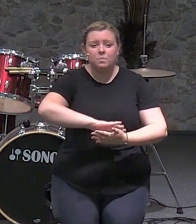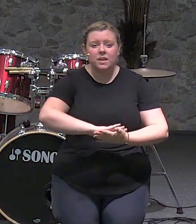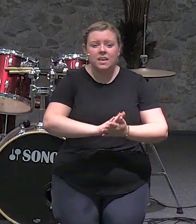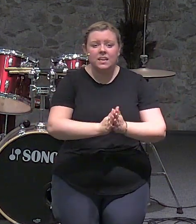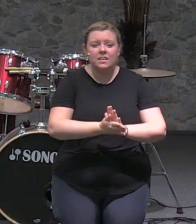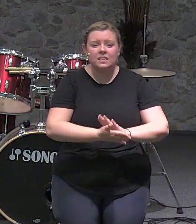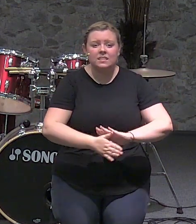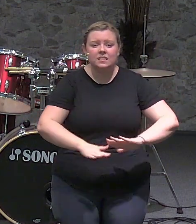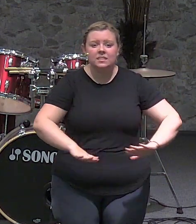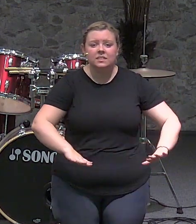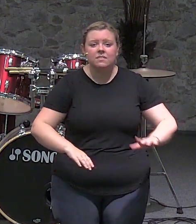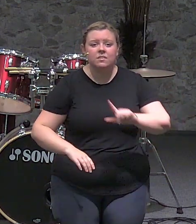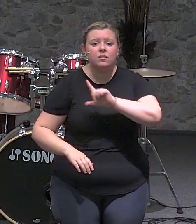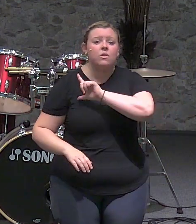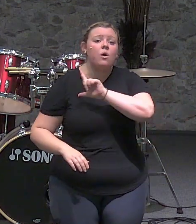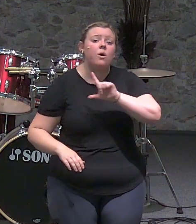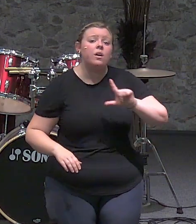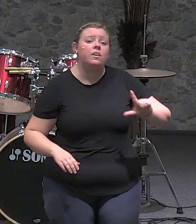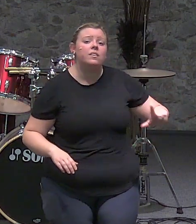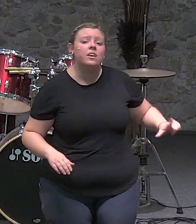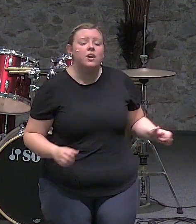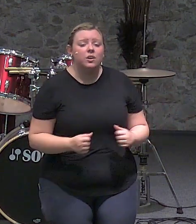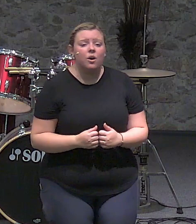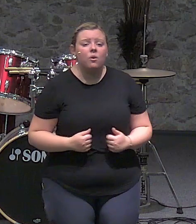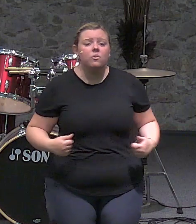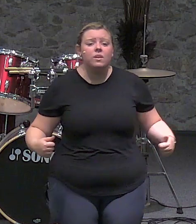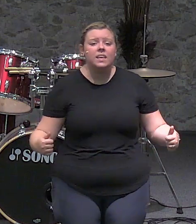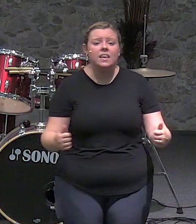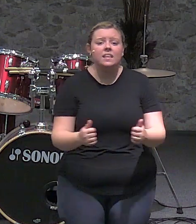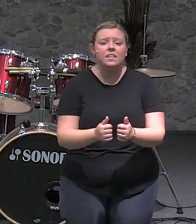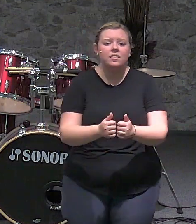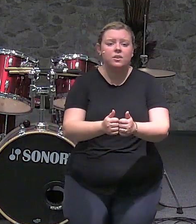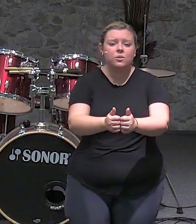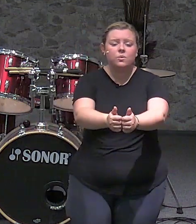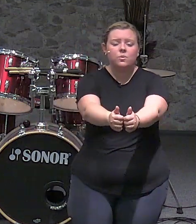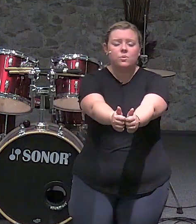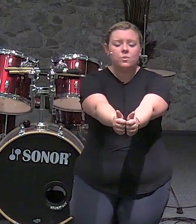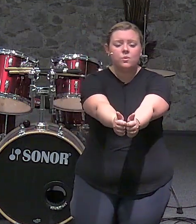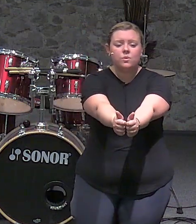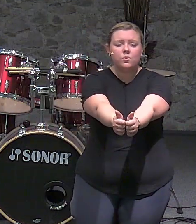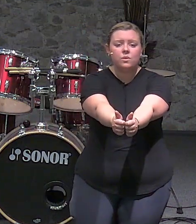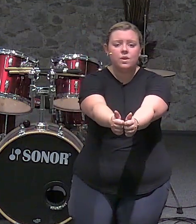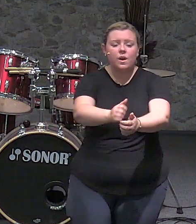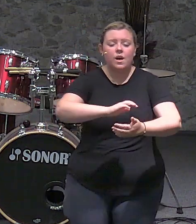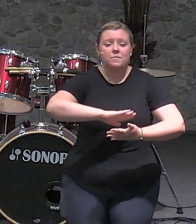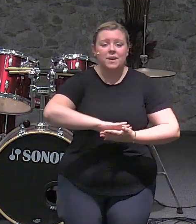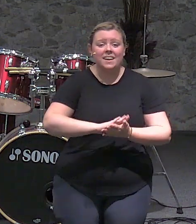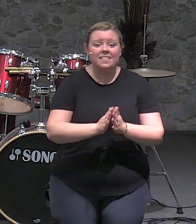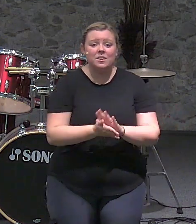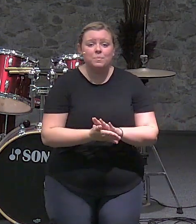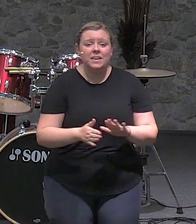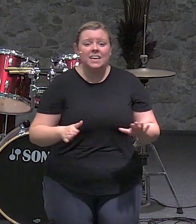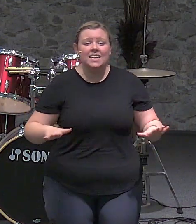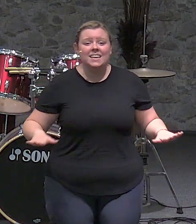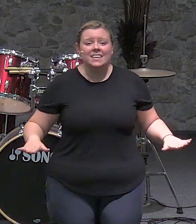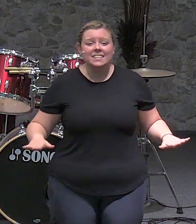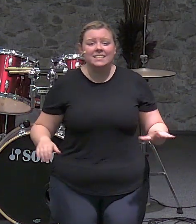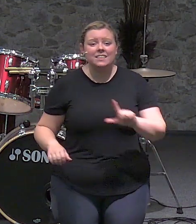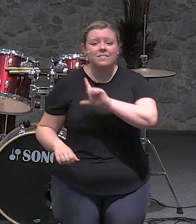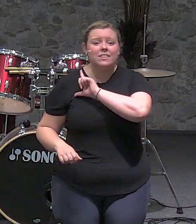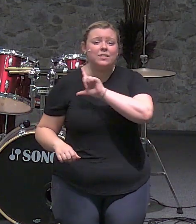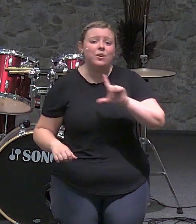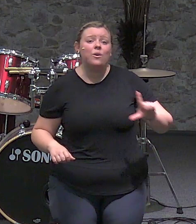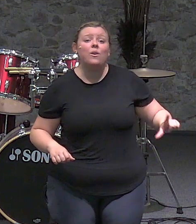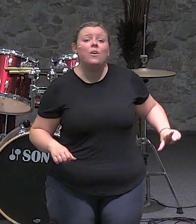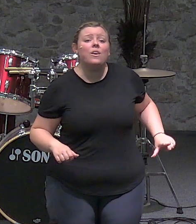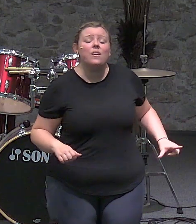May the peace of the Lord go with you. May the peace